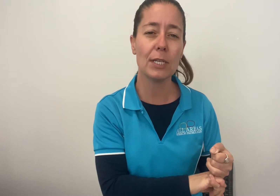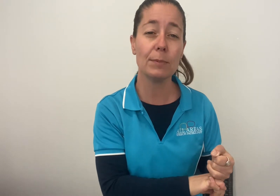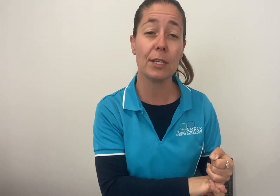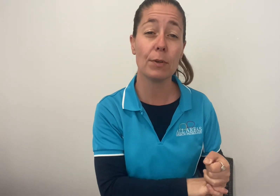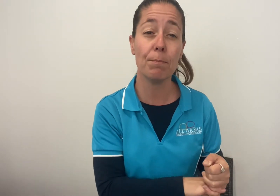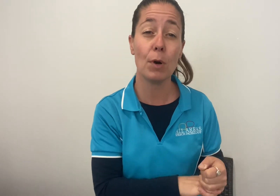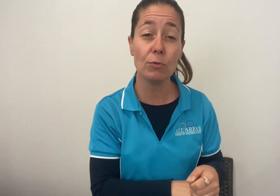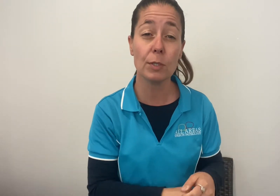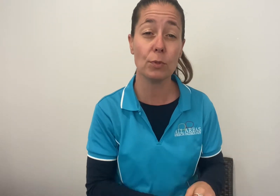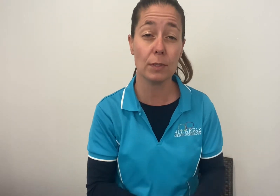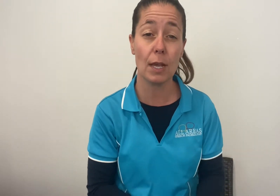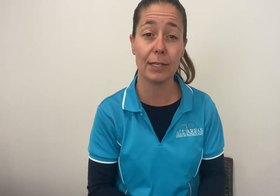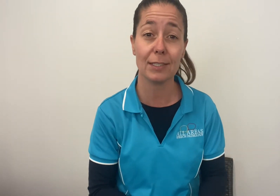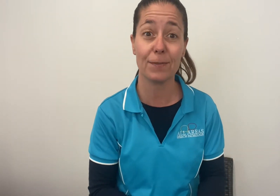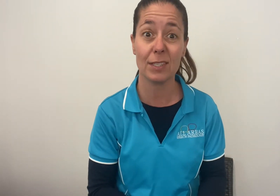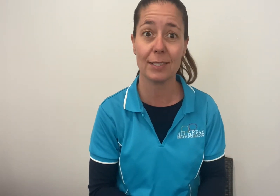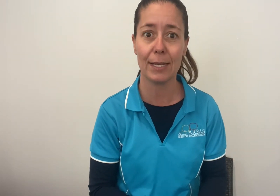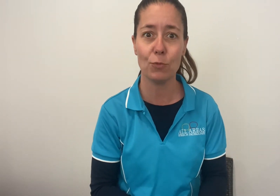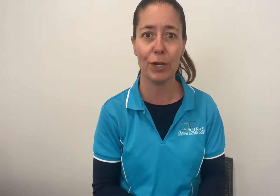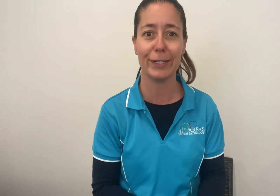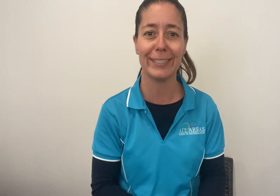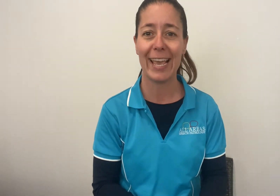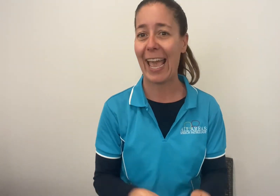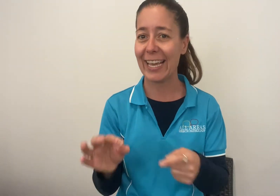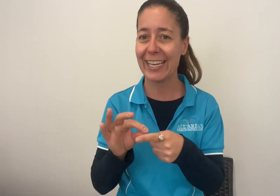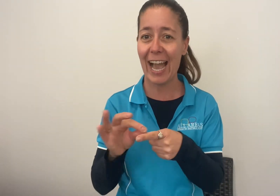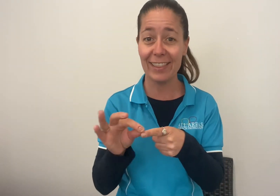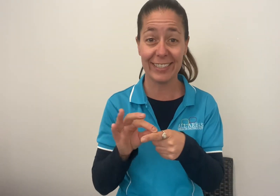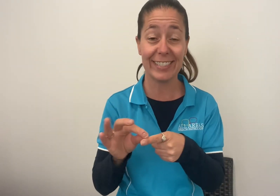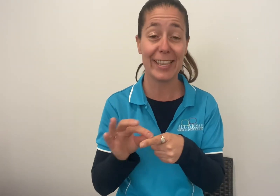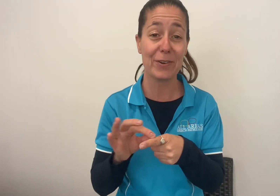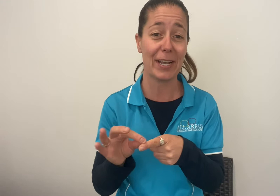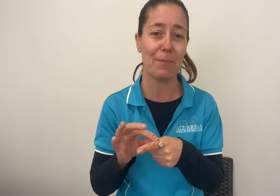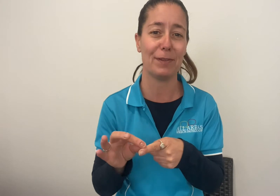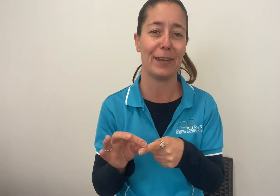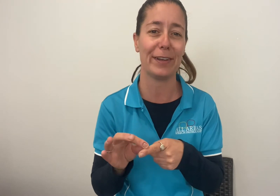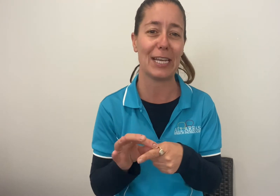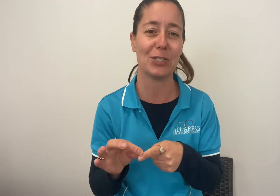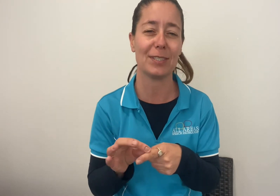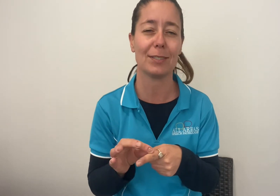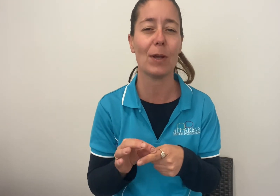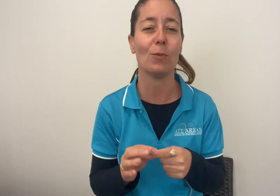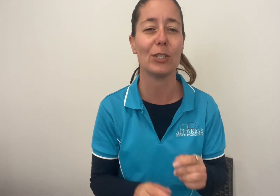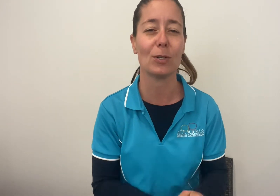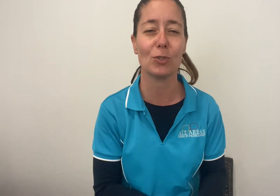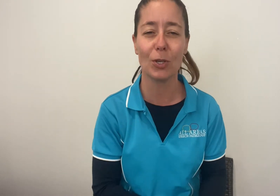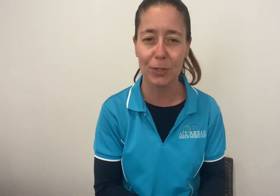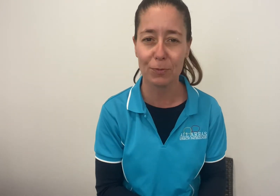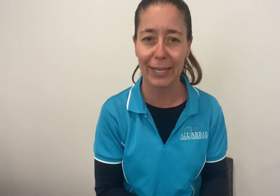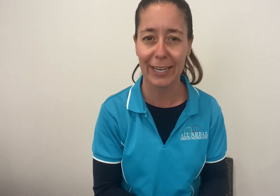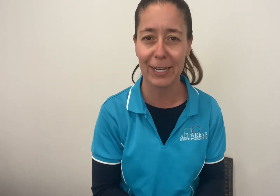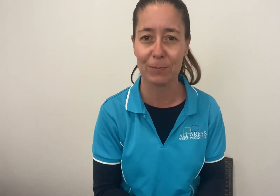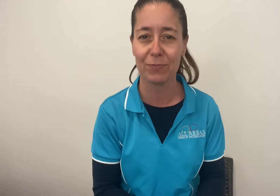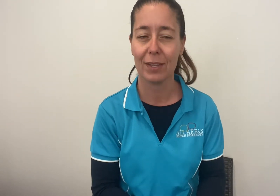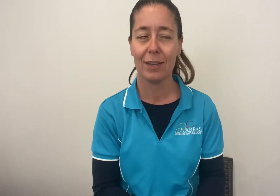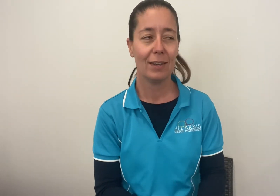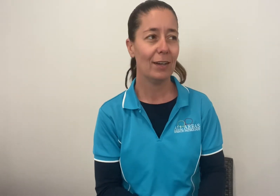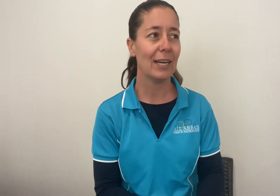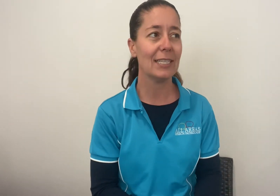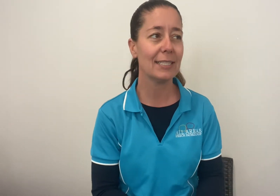there are multiple signs for the same word, and colours, there are a couple of variations as well, which I'll show you right now. All right, let's start